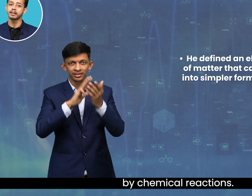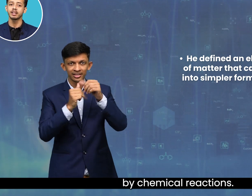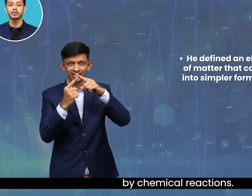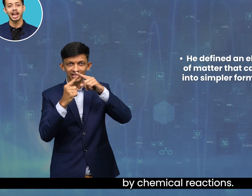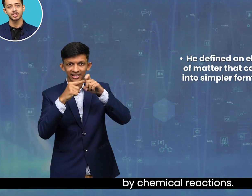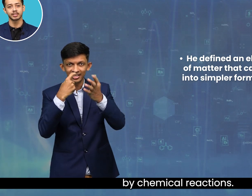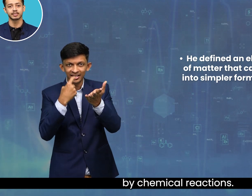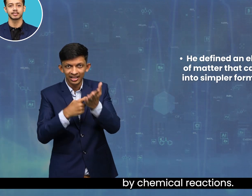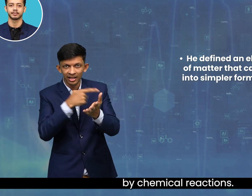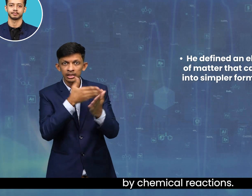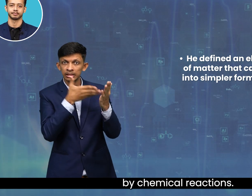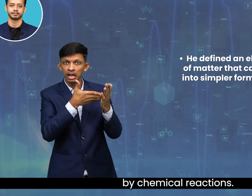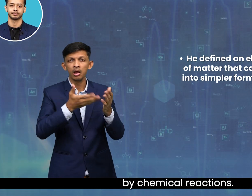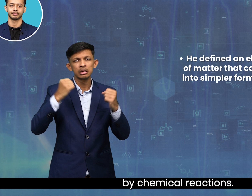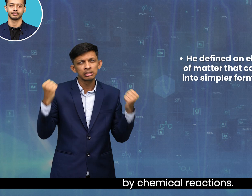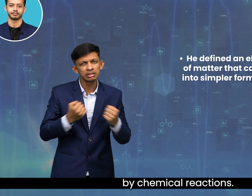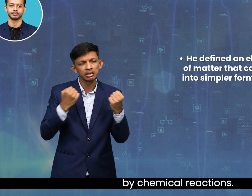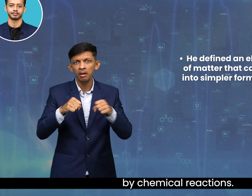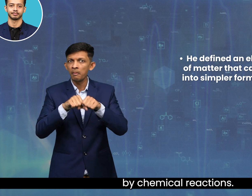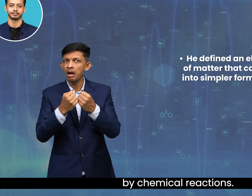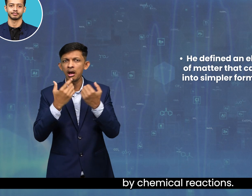by chemical reactions.